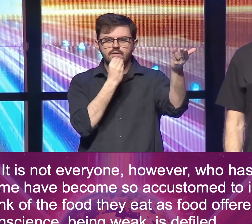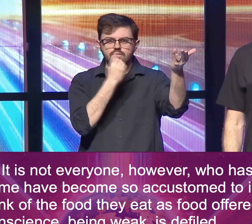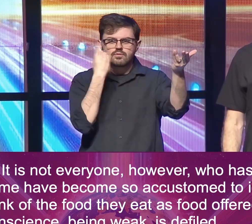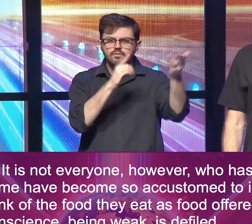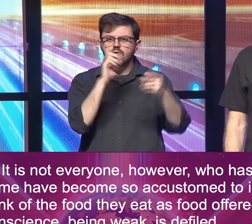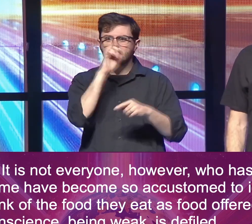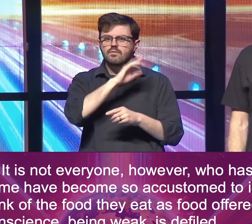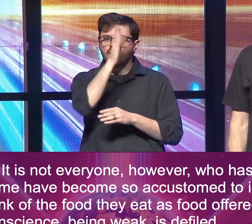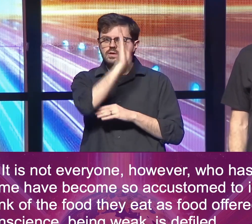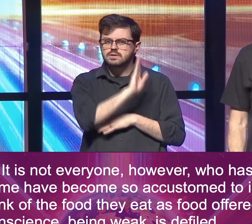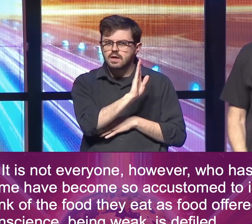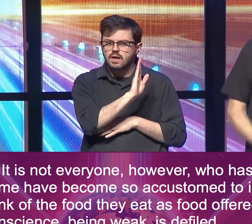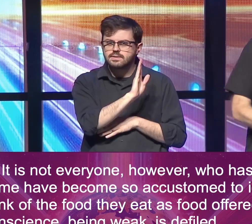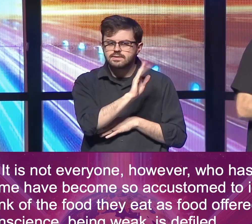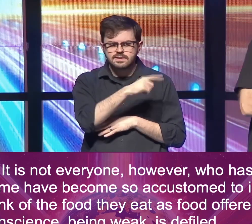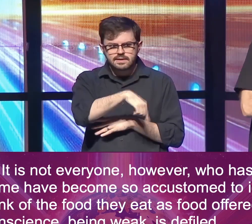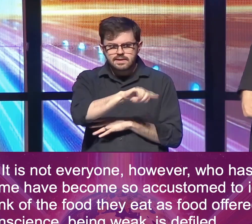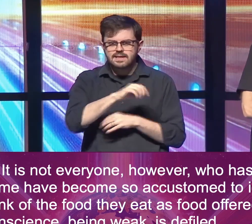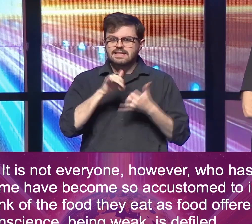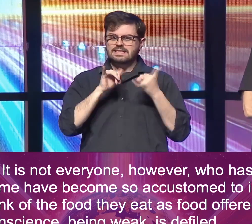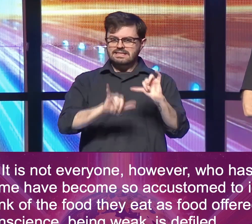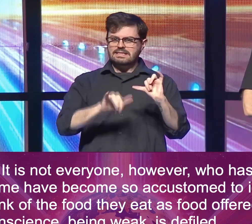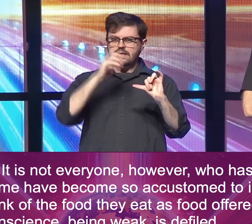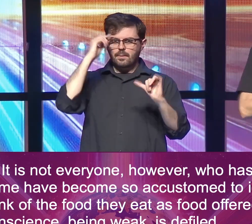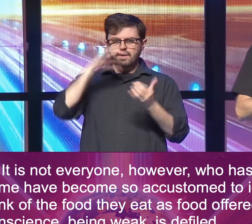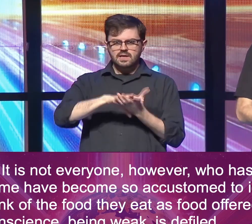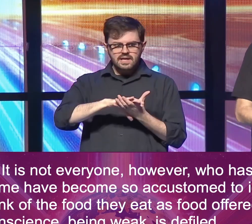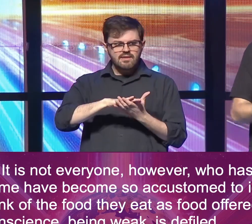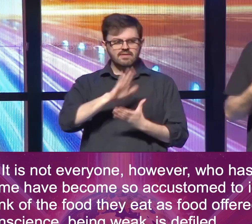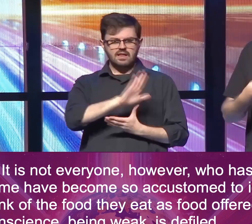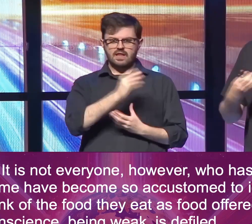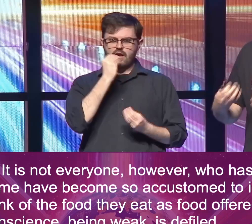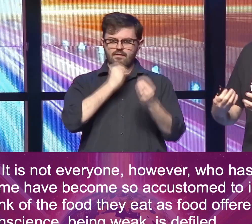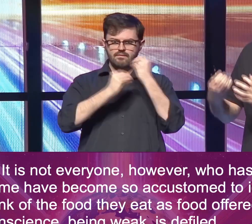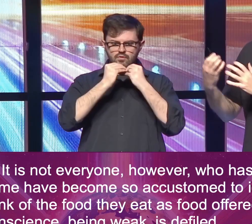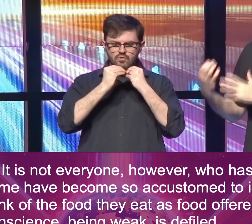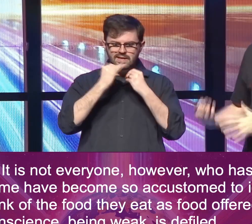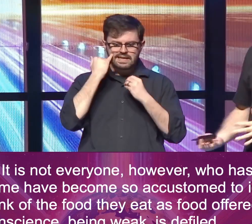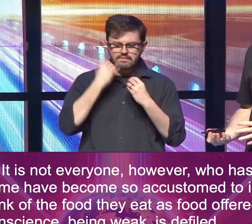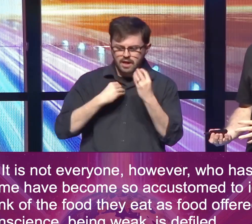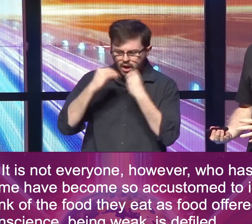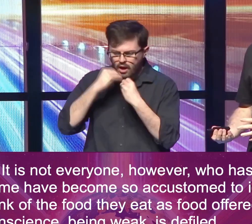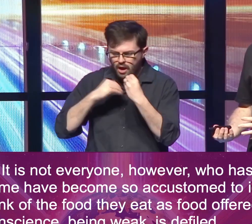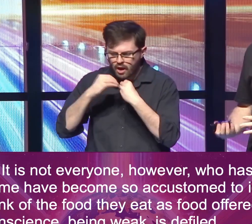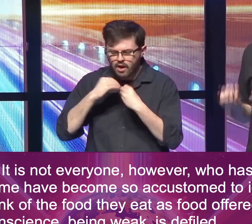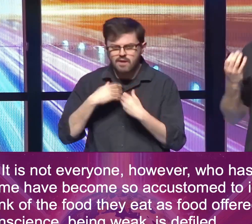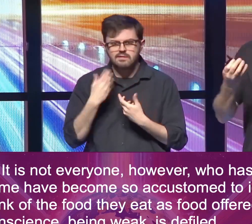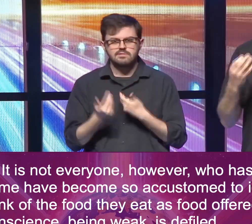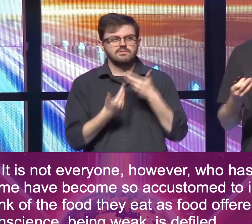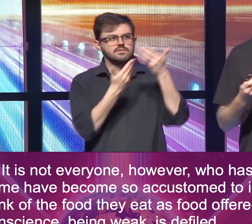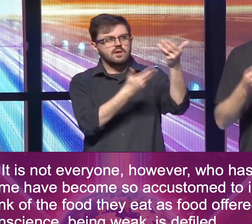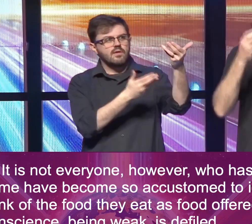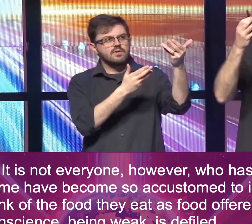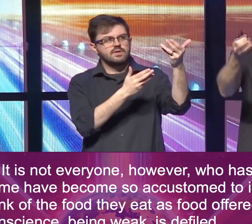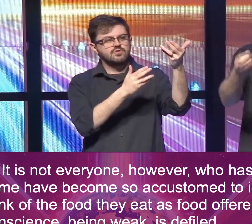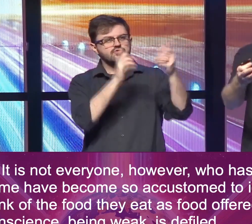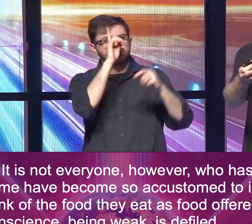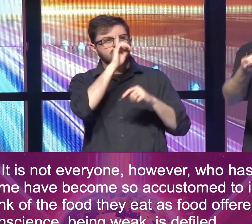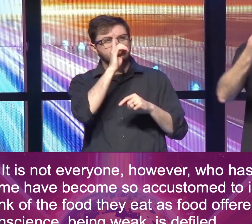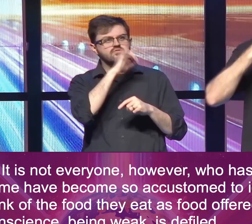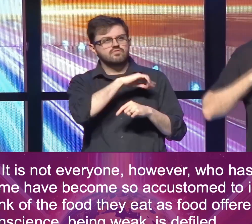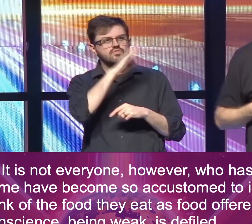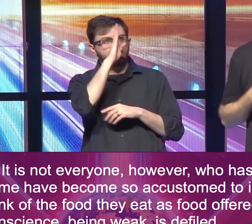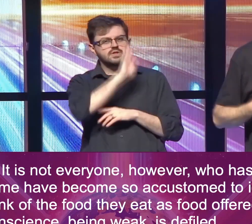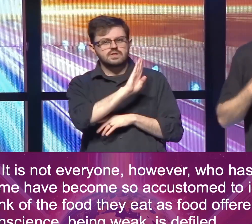think that the food they eat as offered to an idol and their conscience being weak is defiled. So they still think that doing